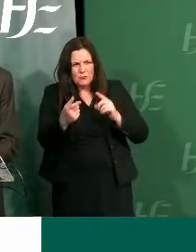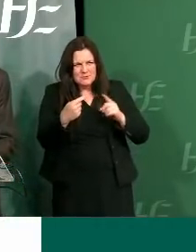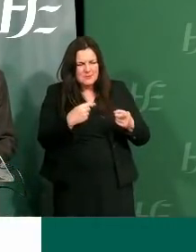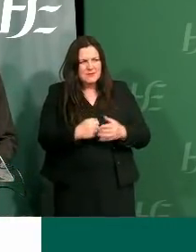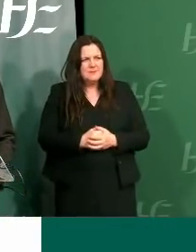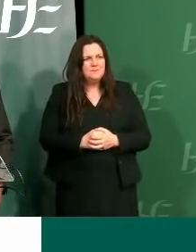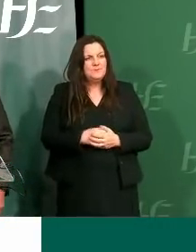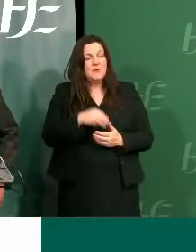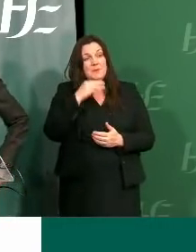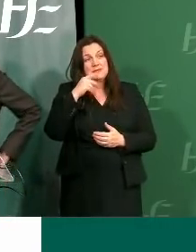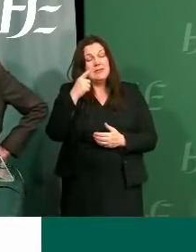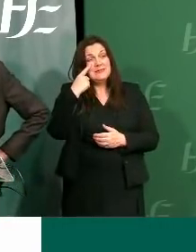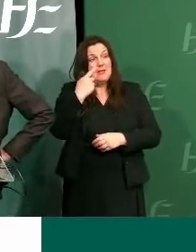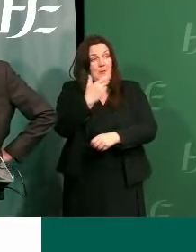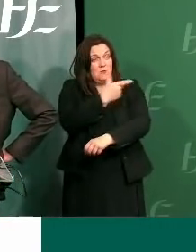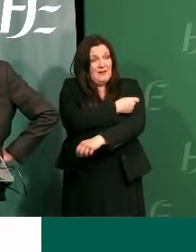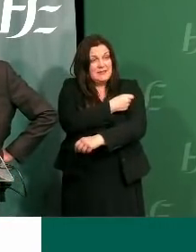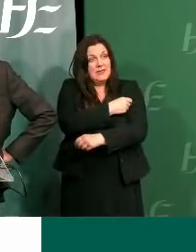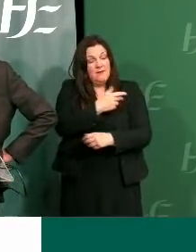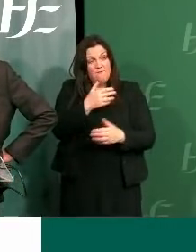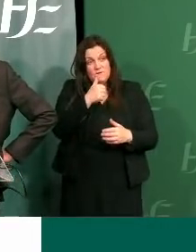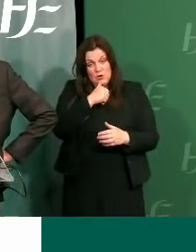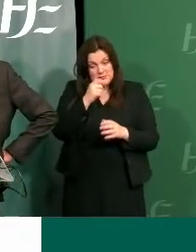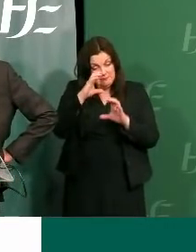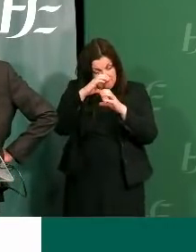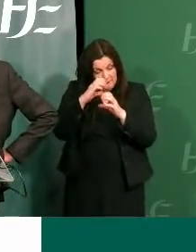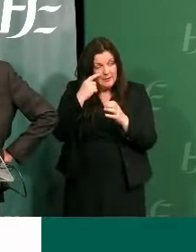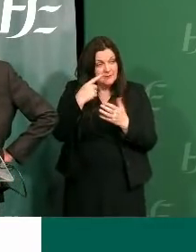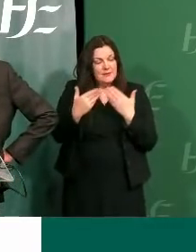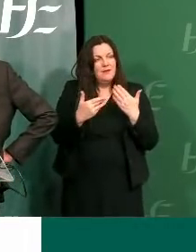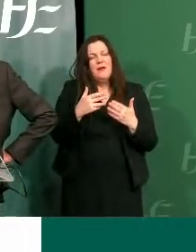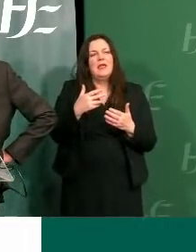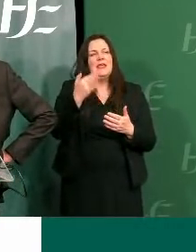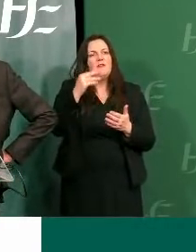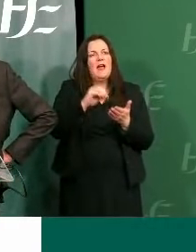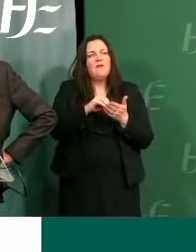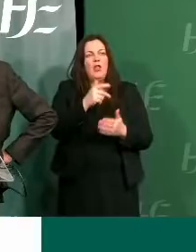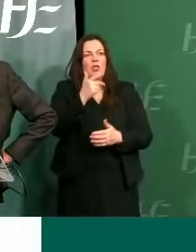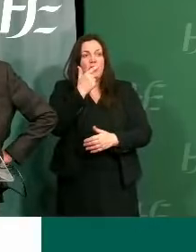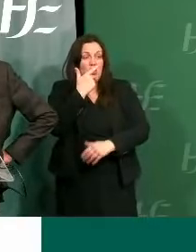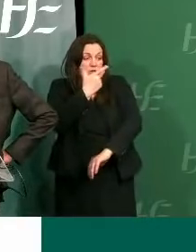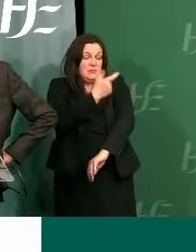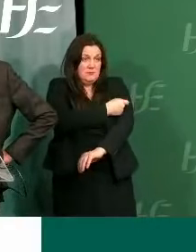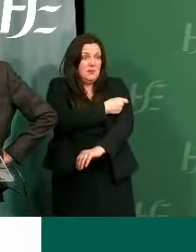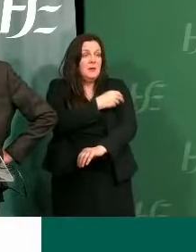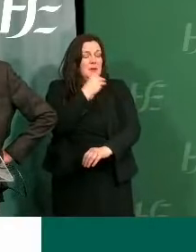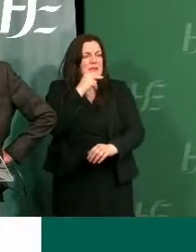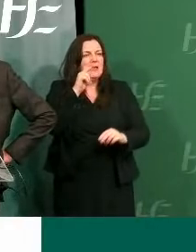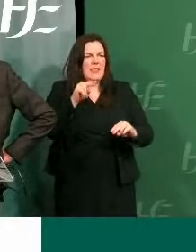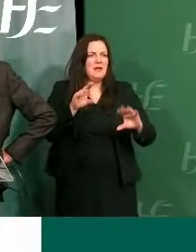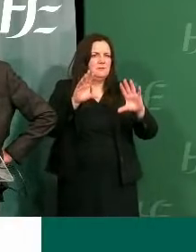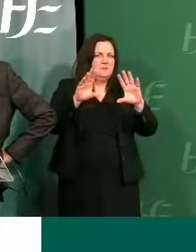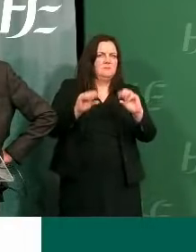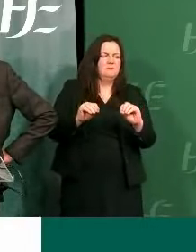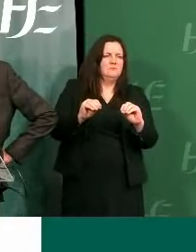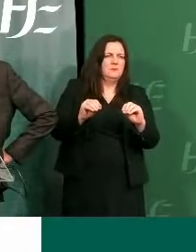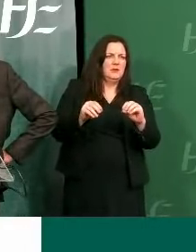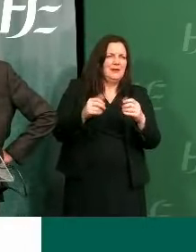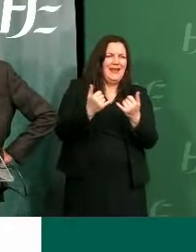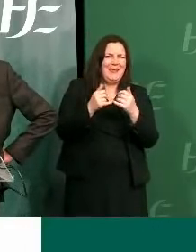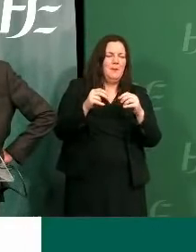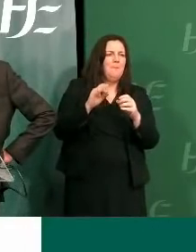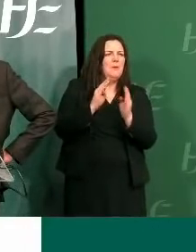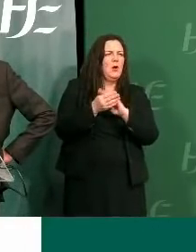response, there's preliminary lab studies show that 3 doses of the Pfizer vaccine have the capacity to neutralize the Omicron variant, while